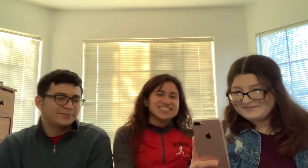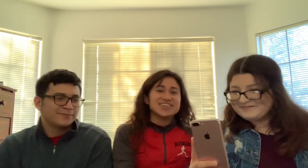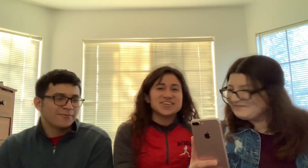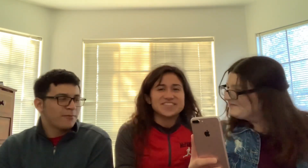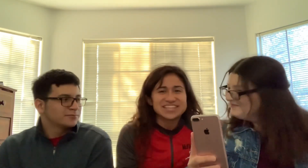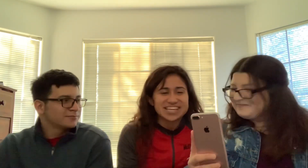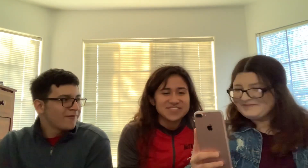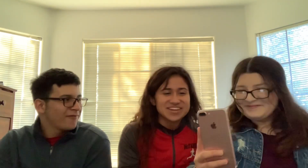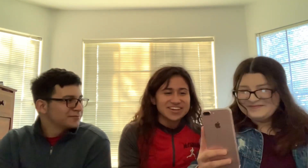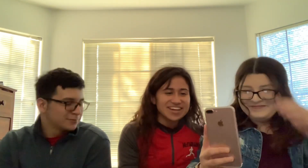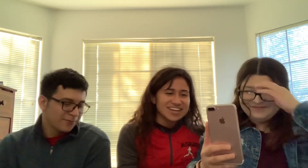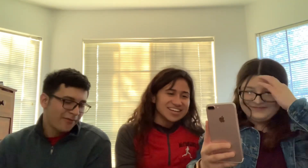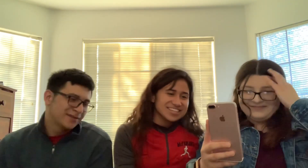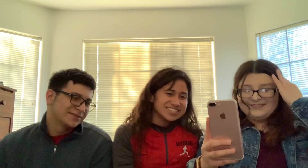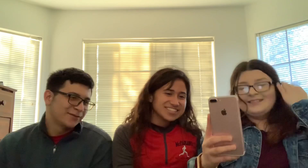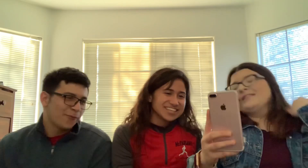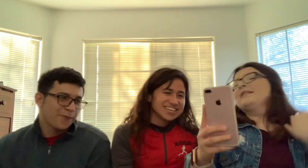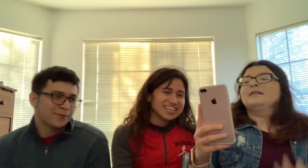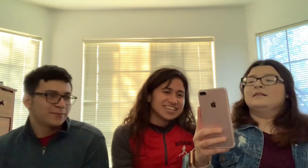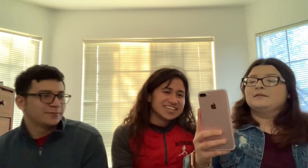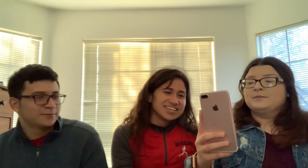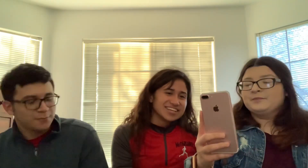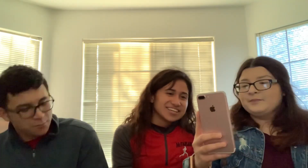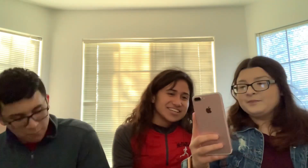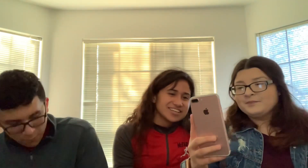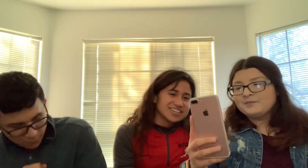So we're FaceTiming her, guys.